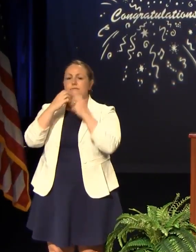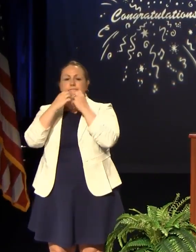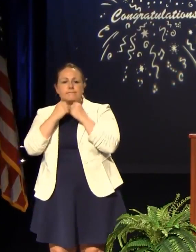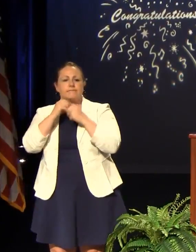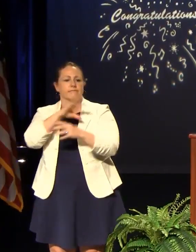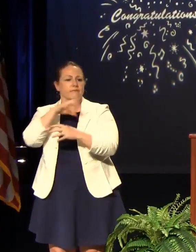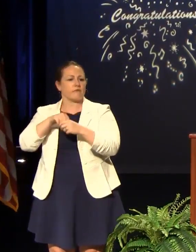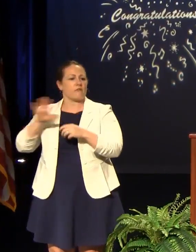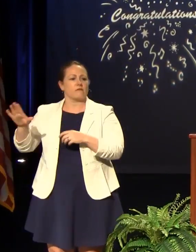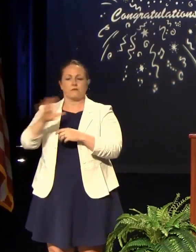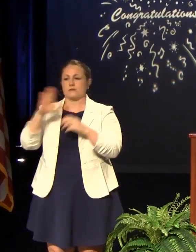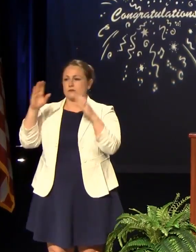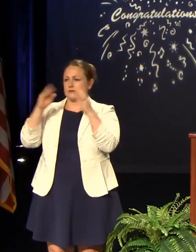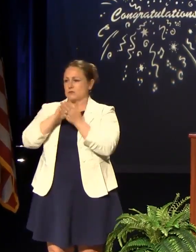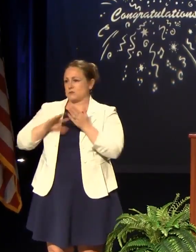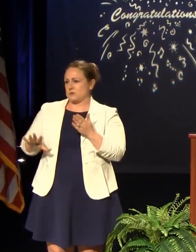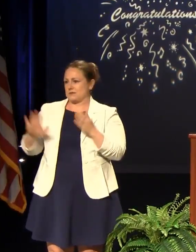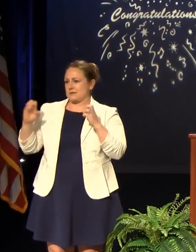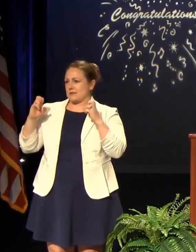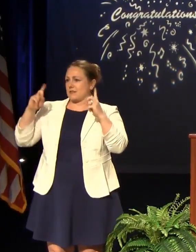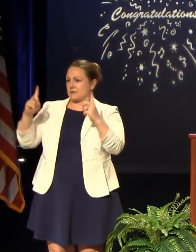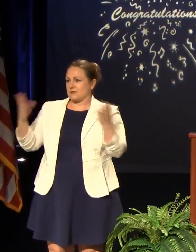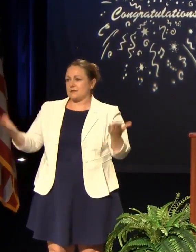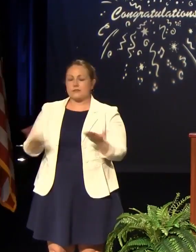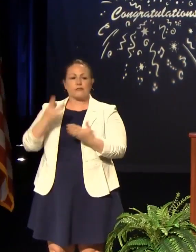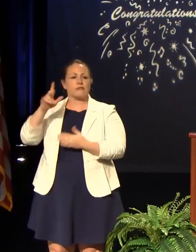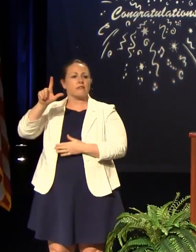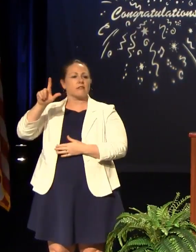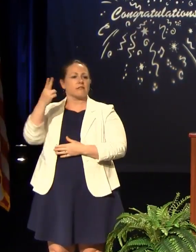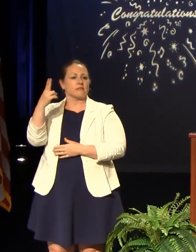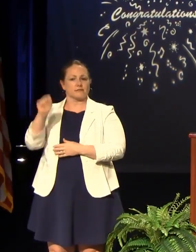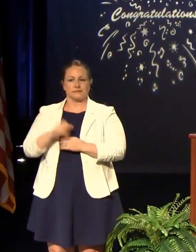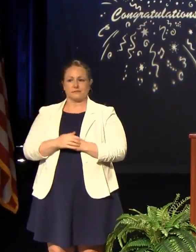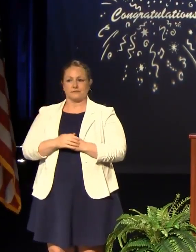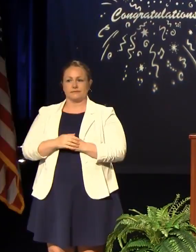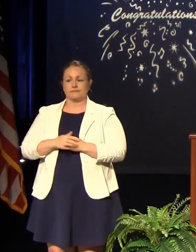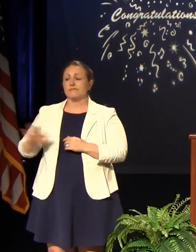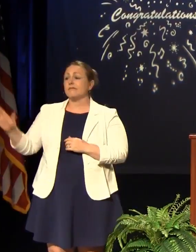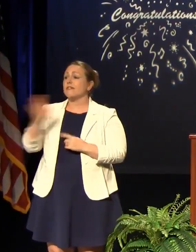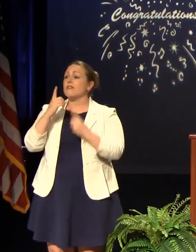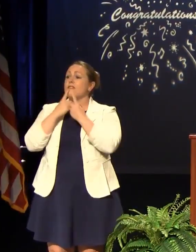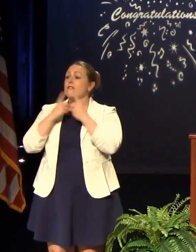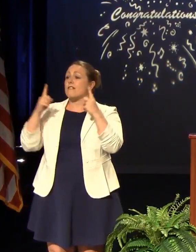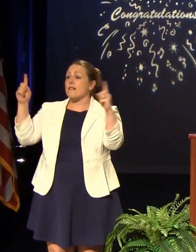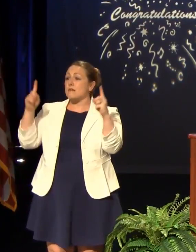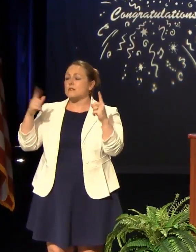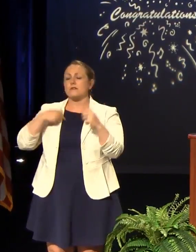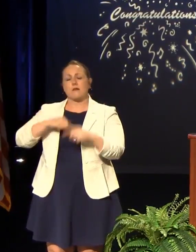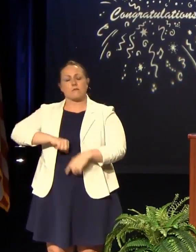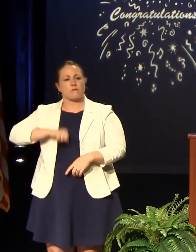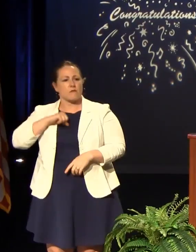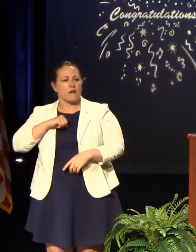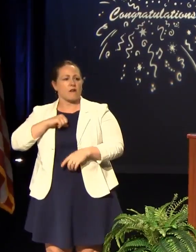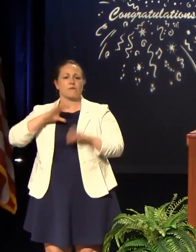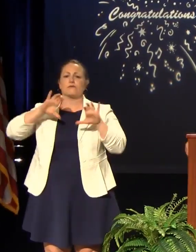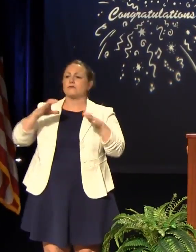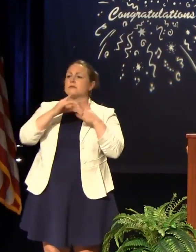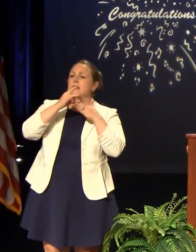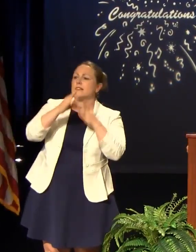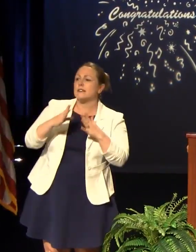the students at Lakeview High. I'm very proud of their accomplishments of this group of leaders, artists, athletes, and